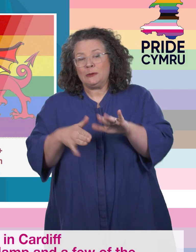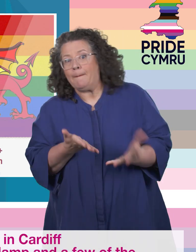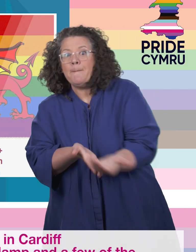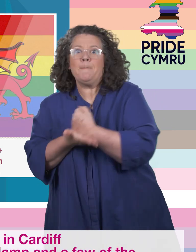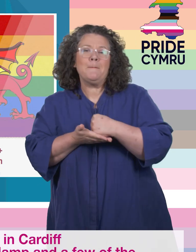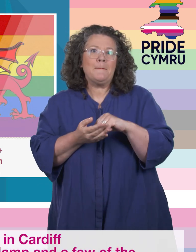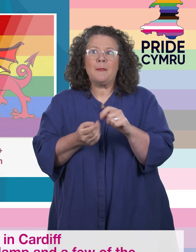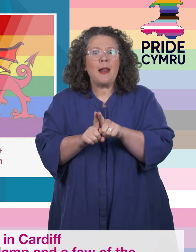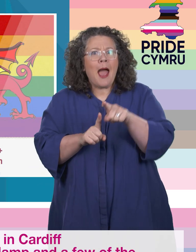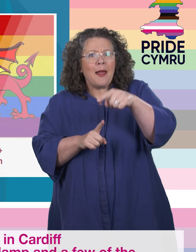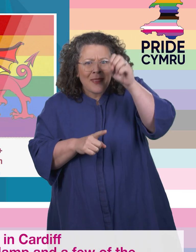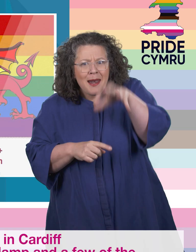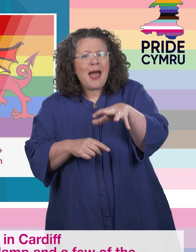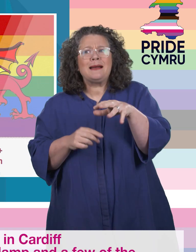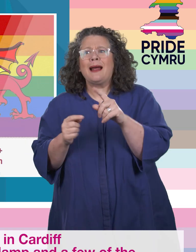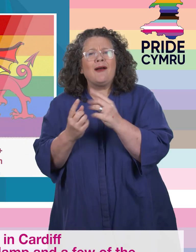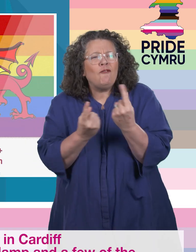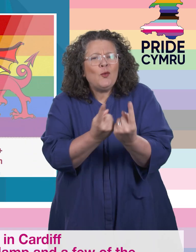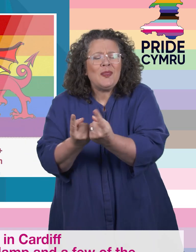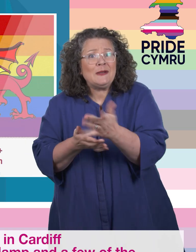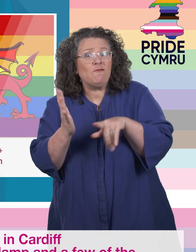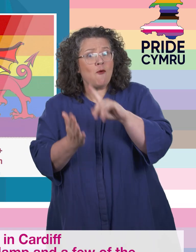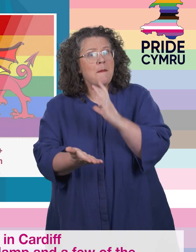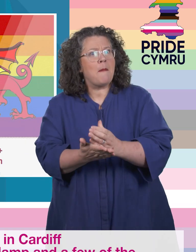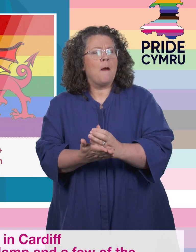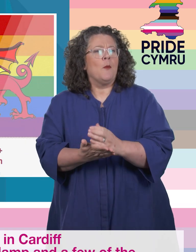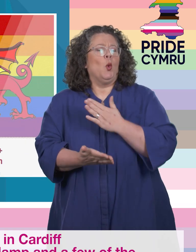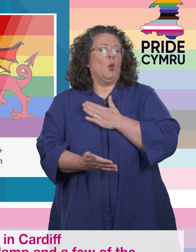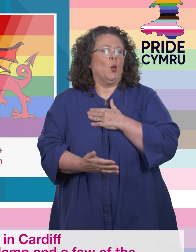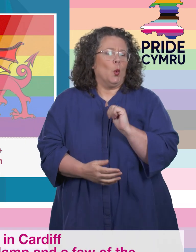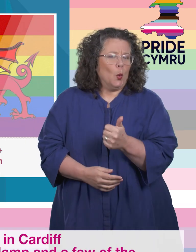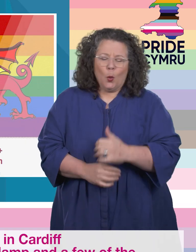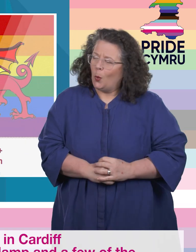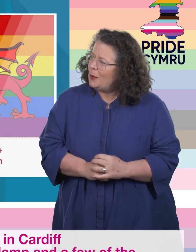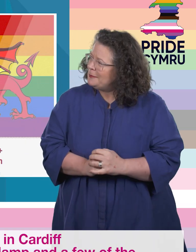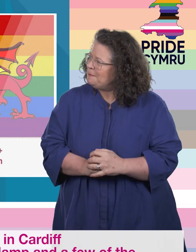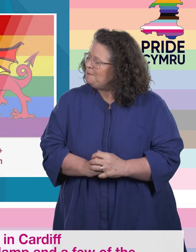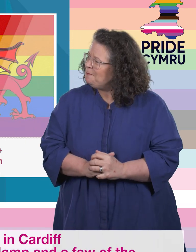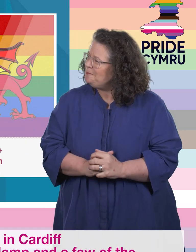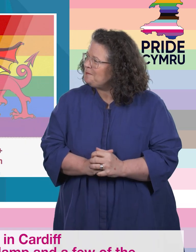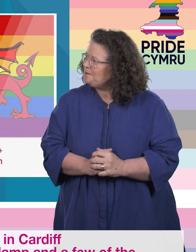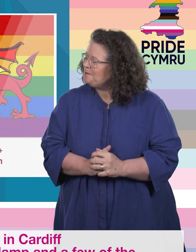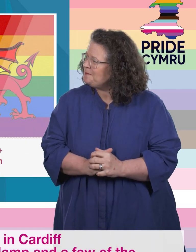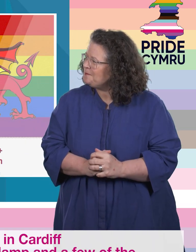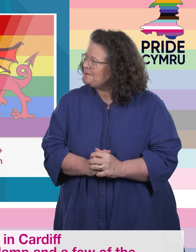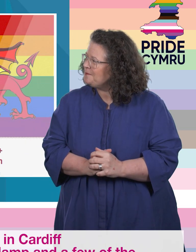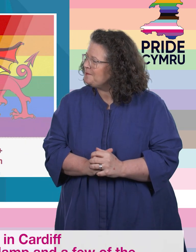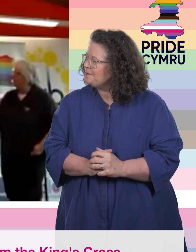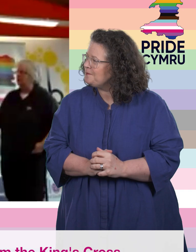2010. Fortunately, the museum in Cardiff managed to save some stuff like the lamp and a few of the,